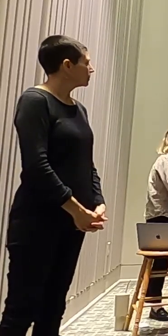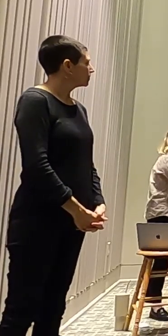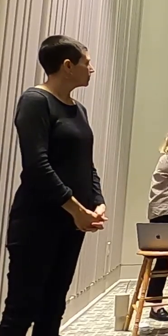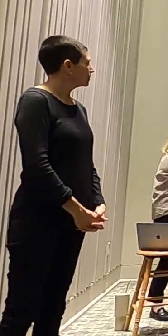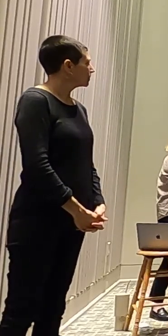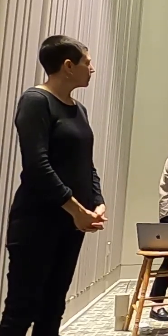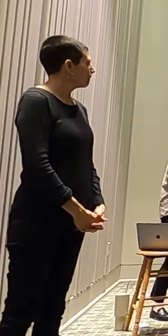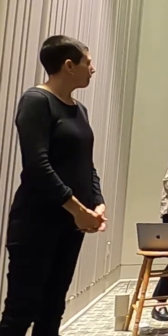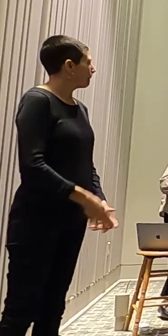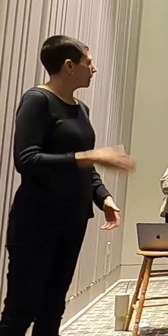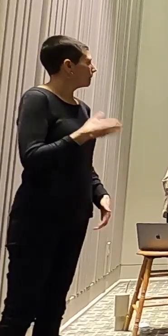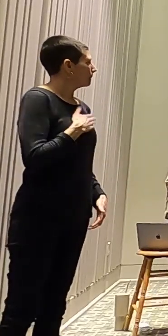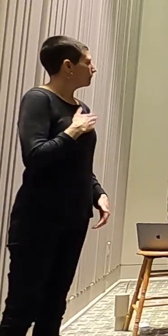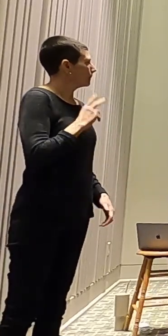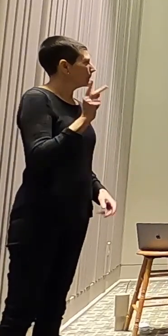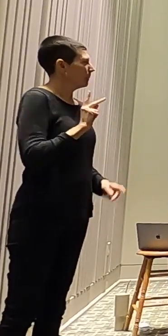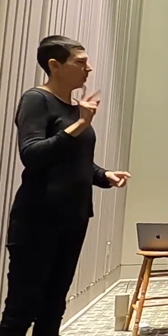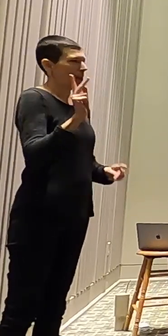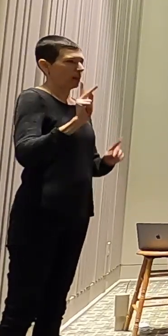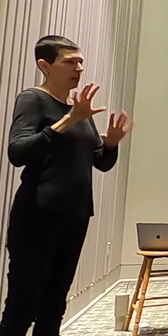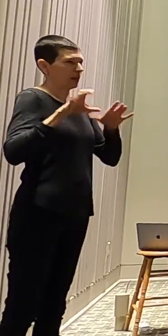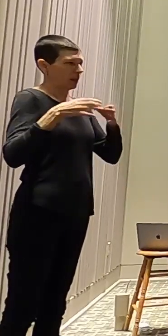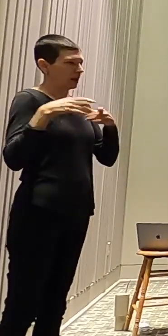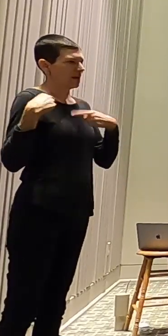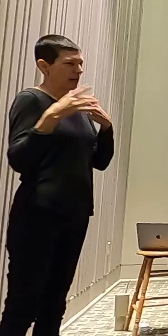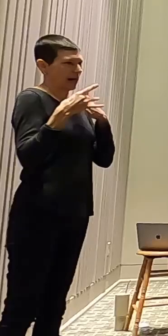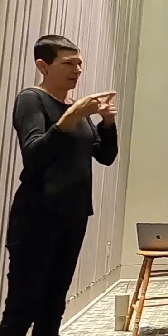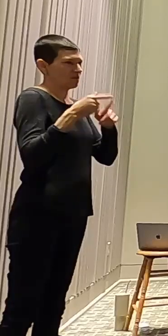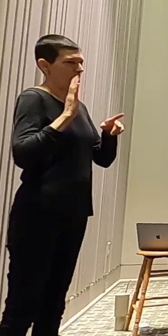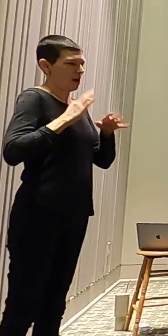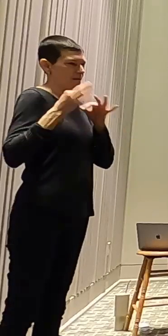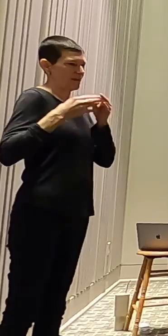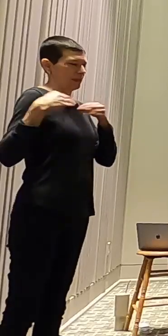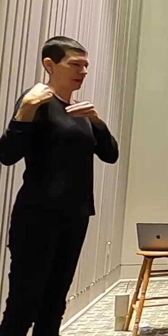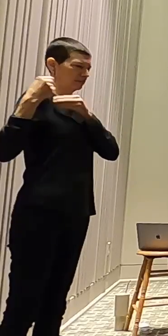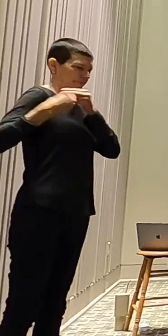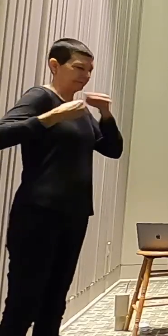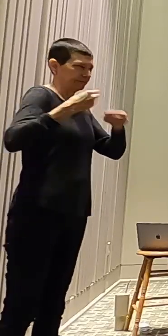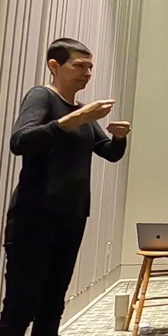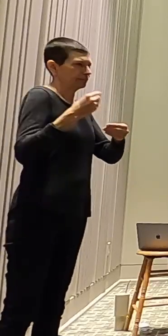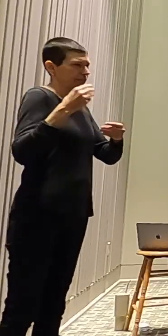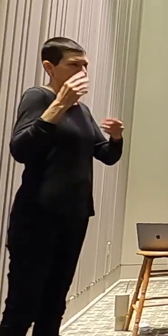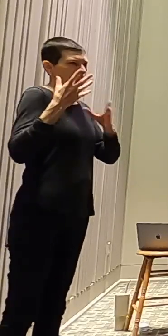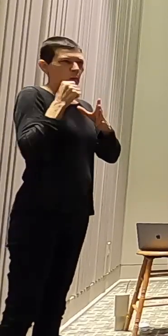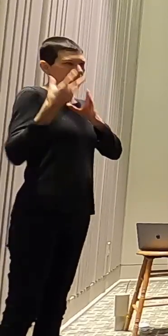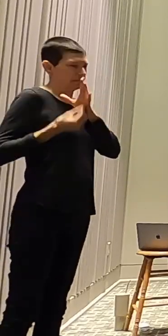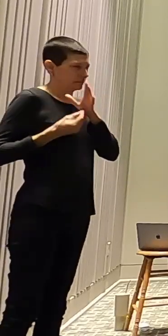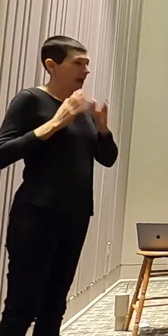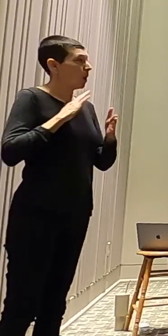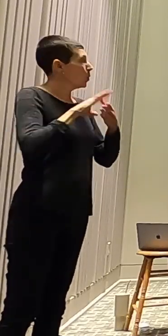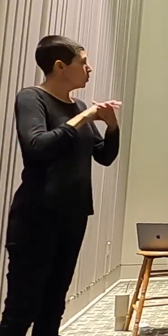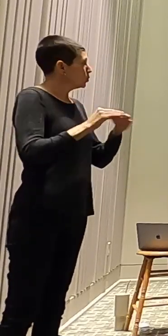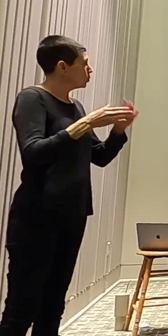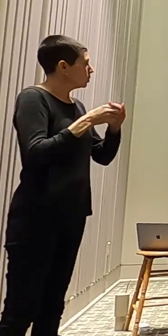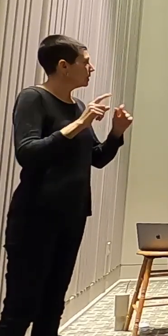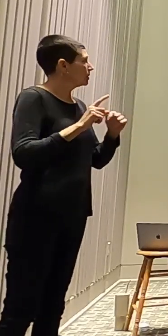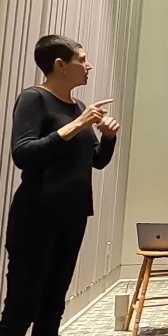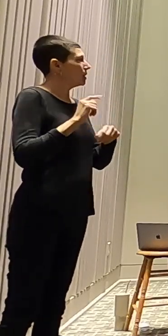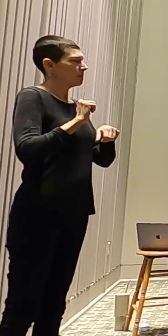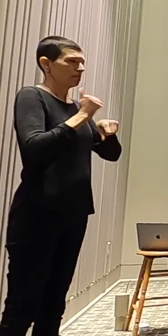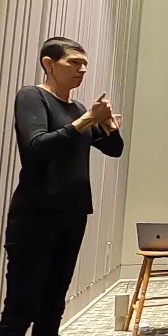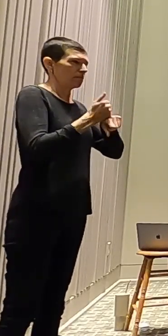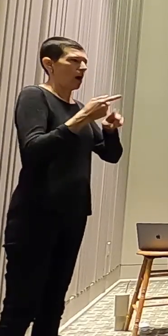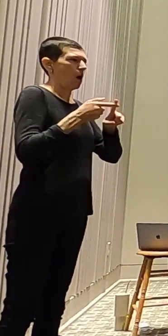My people, the Kwakwaka'wakw, have been guided by our ancestors. Our stories of origin are based on our first